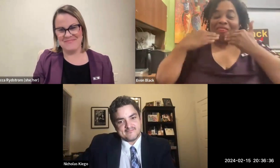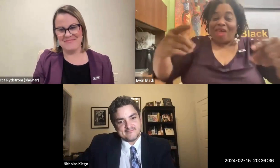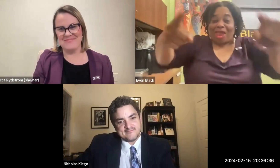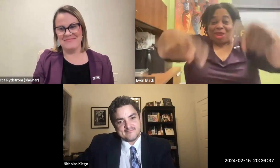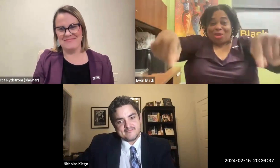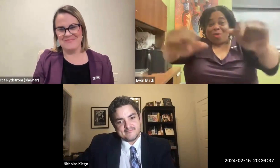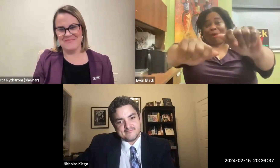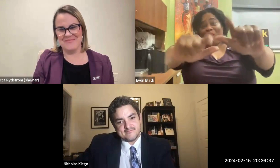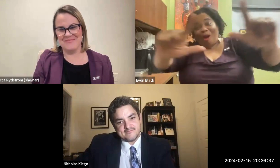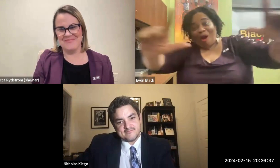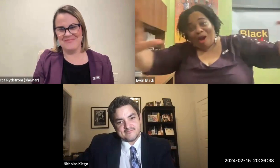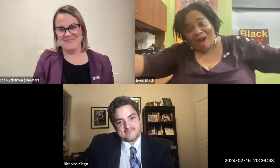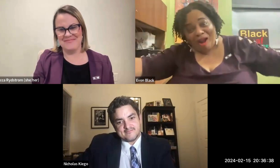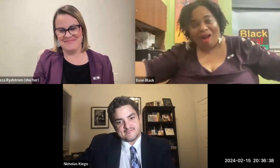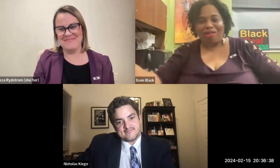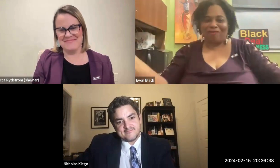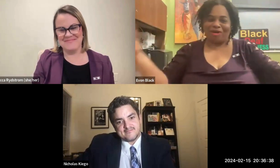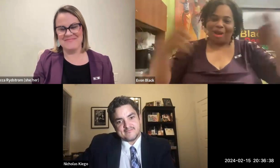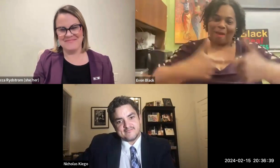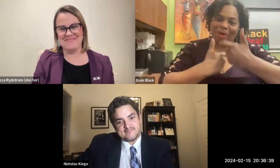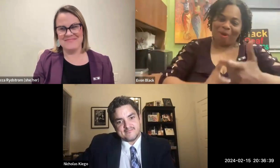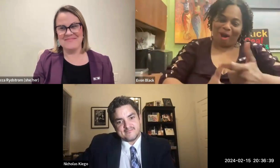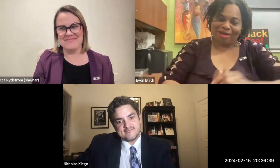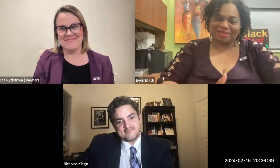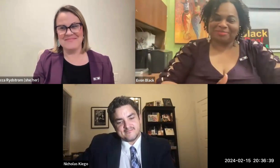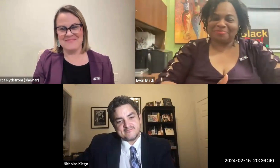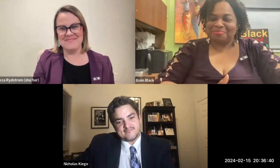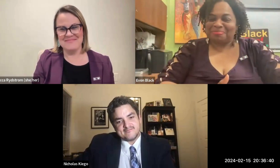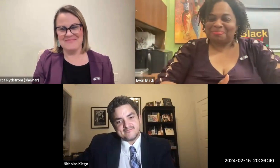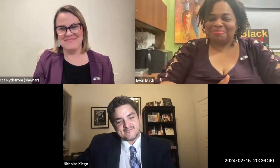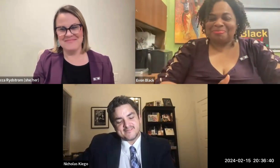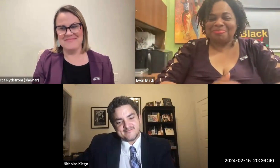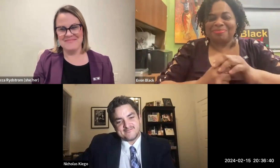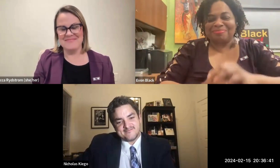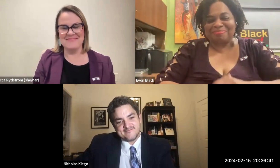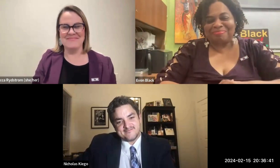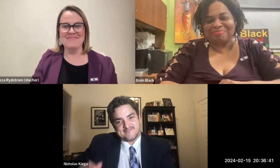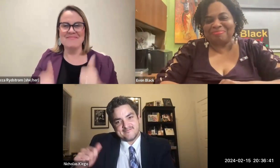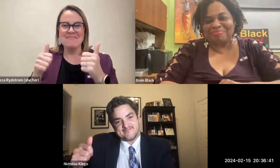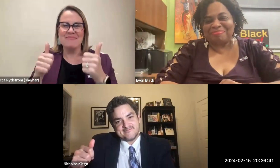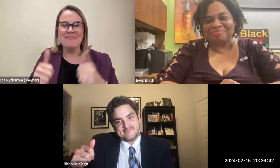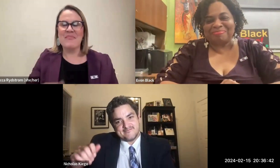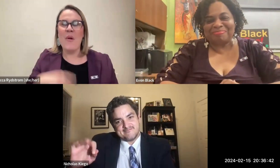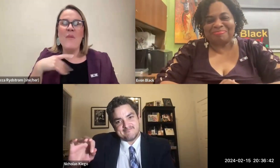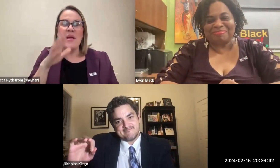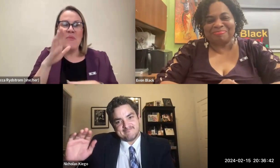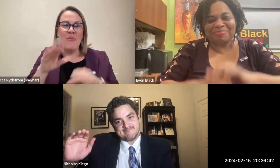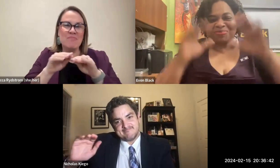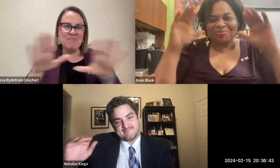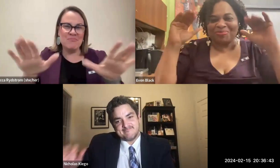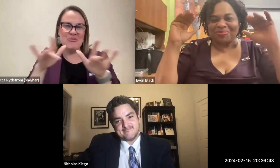being here in the room. Thank everyone here. Thank all of you for coming and watching us.